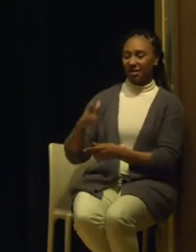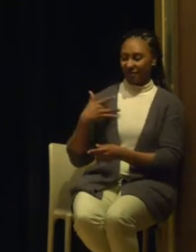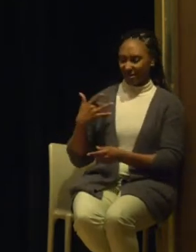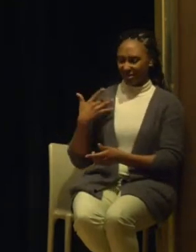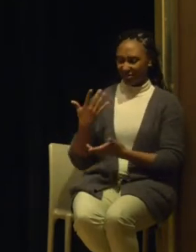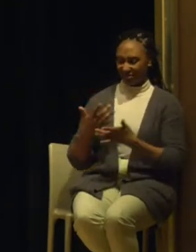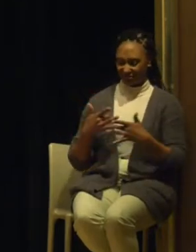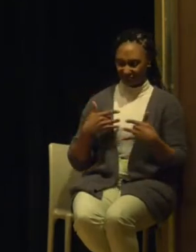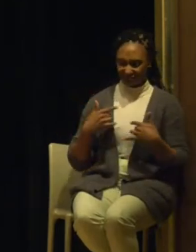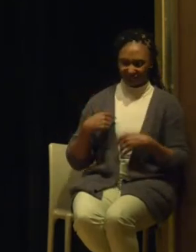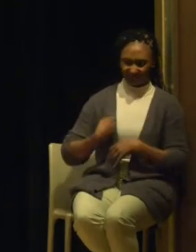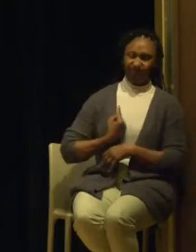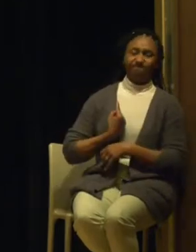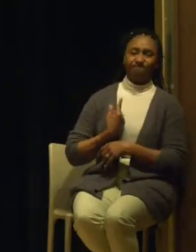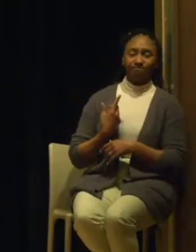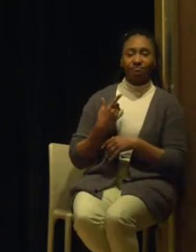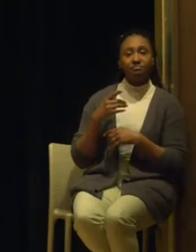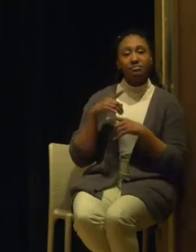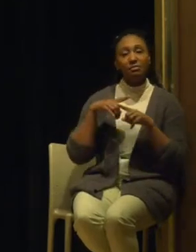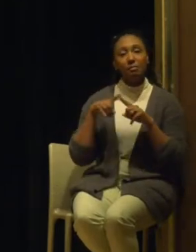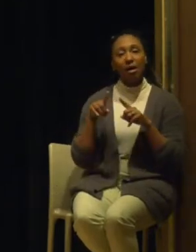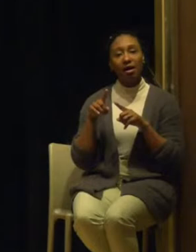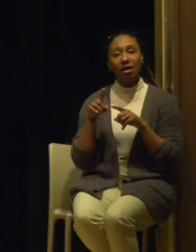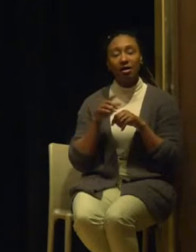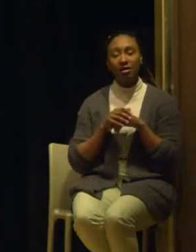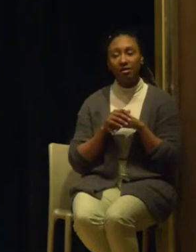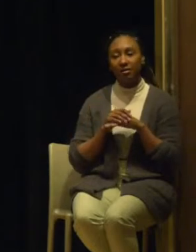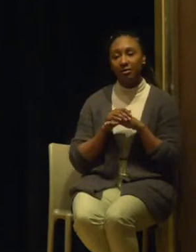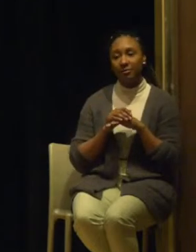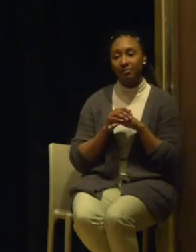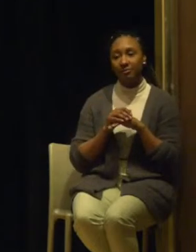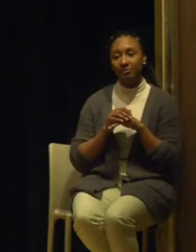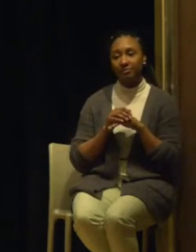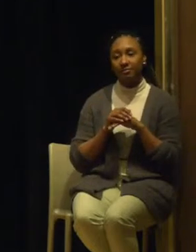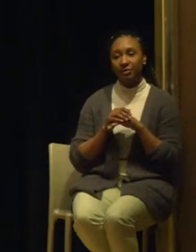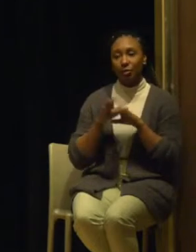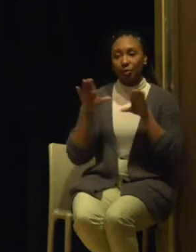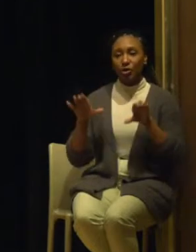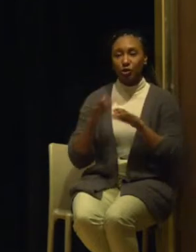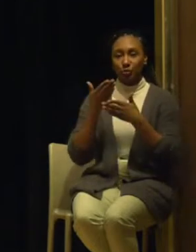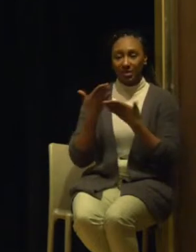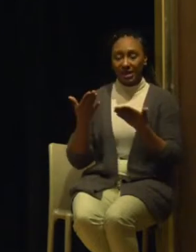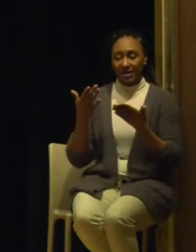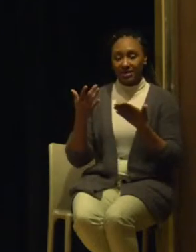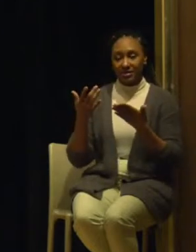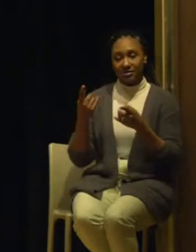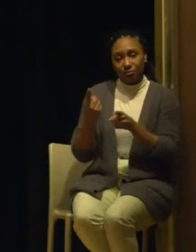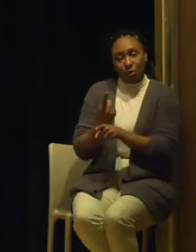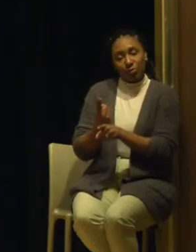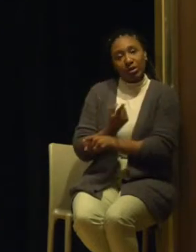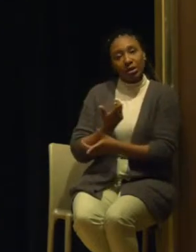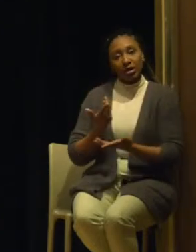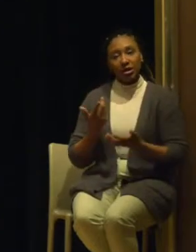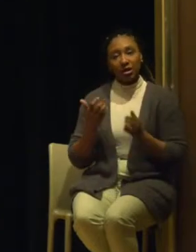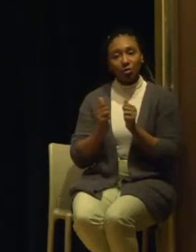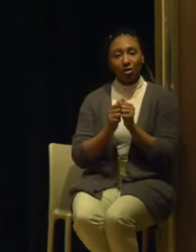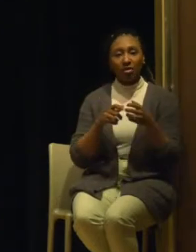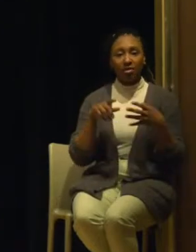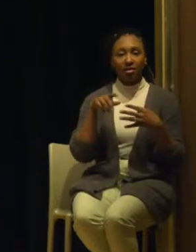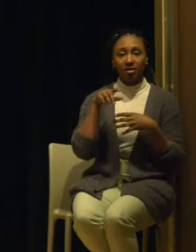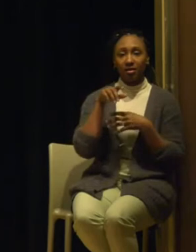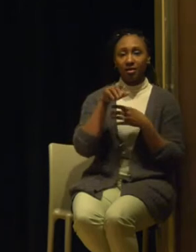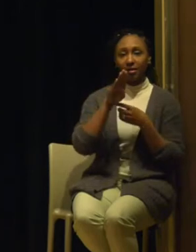we get it right, like with The Game or Being Mary Jane yep. or New Edition Story mm-hmm. or Black Girls Rock or yep.